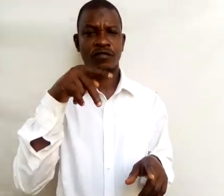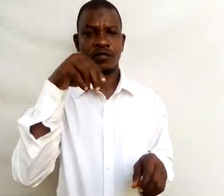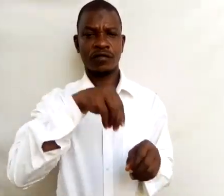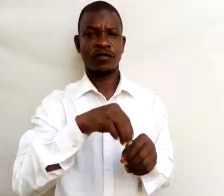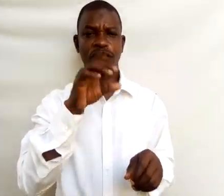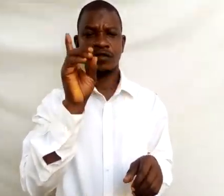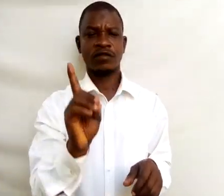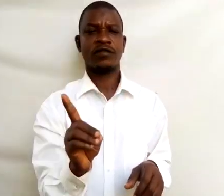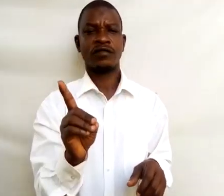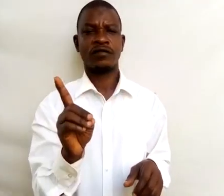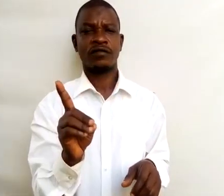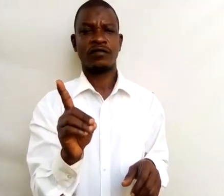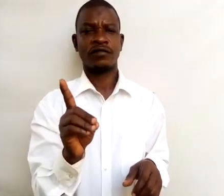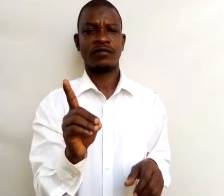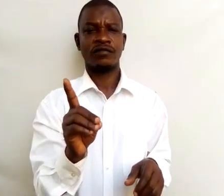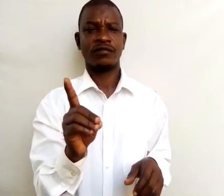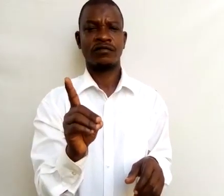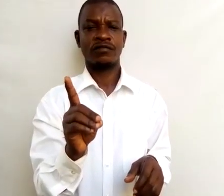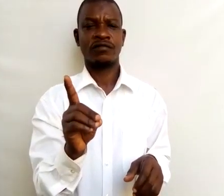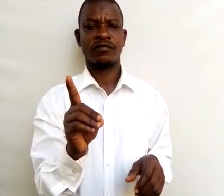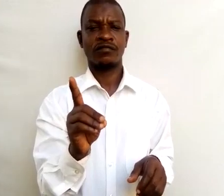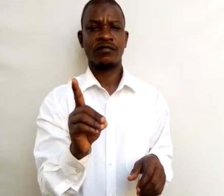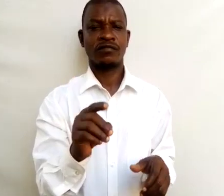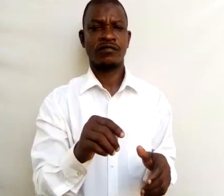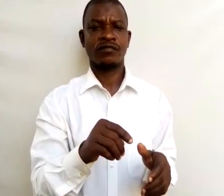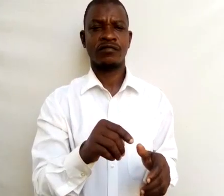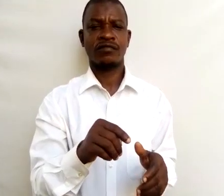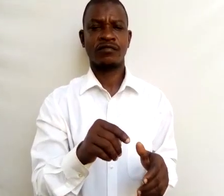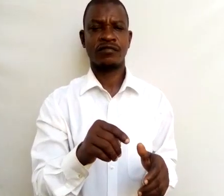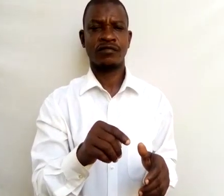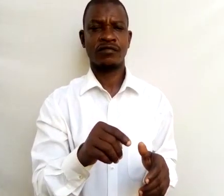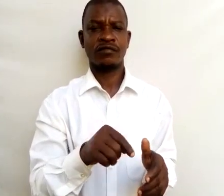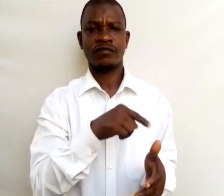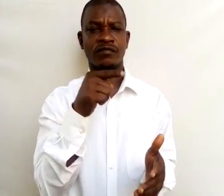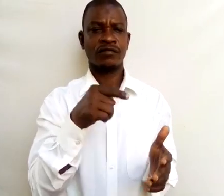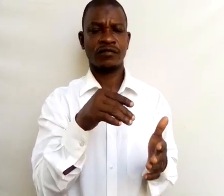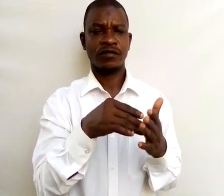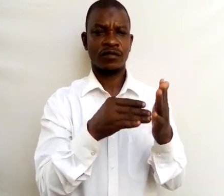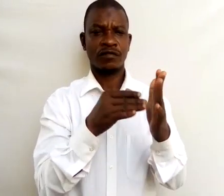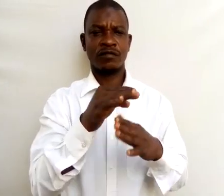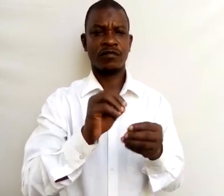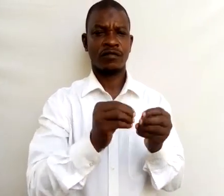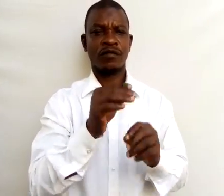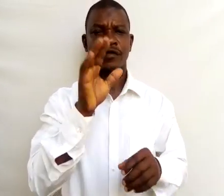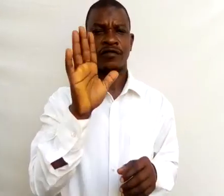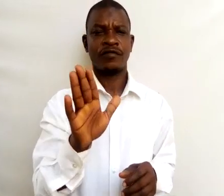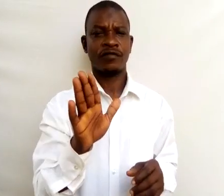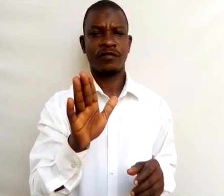D. The fifth one, number 5, composite